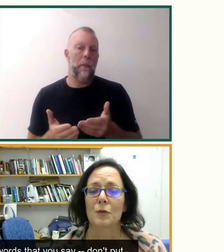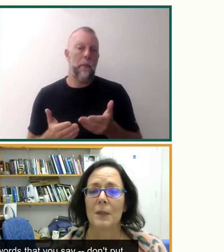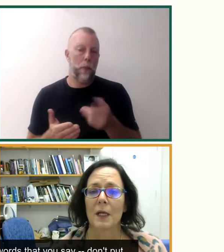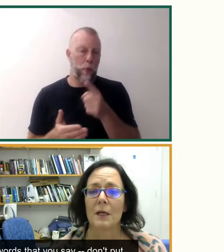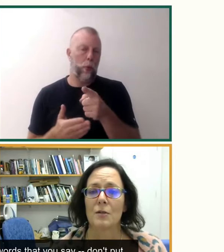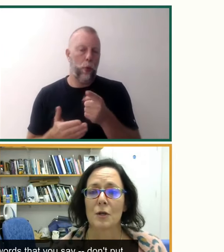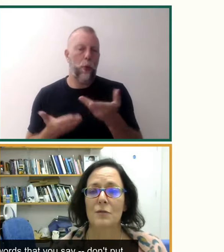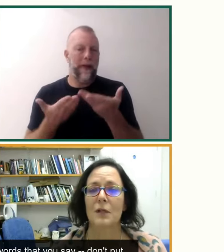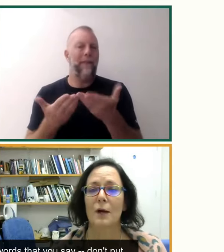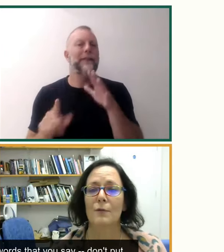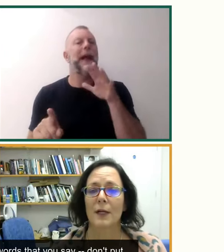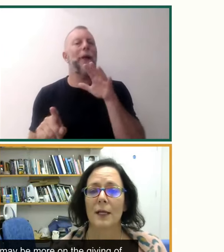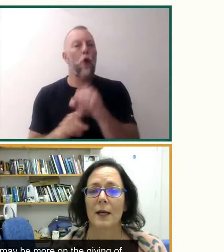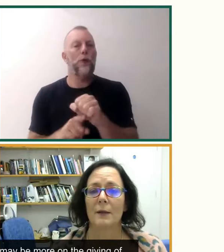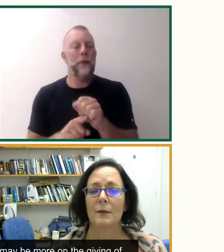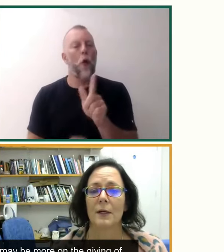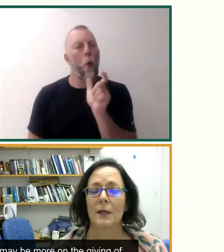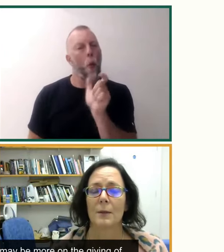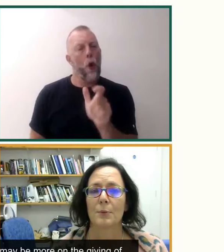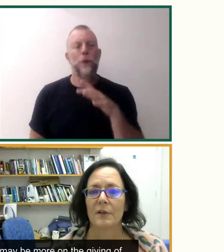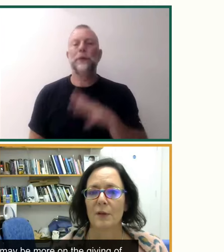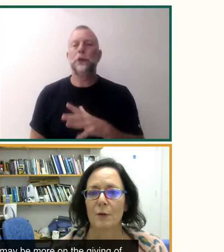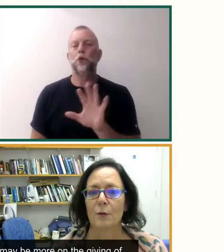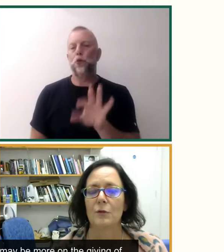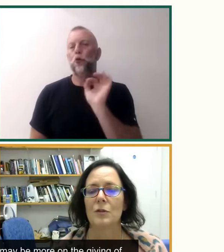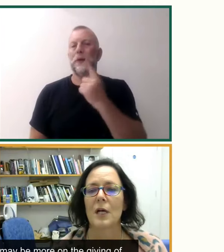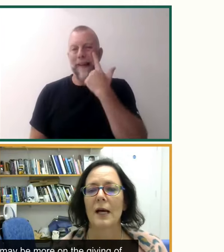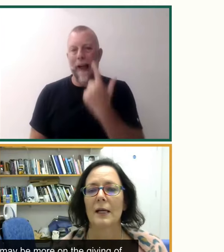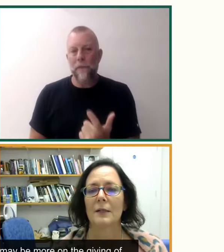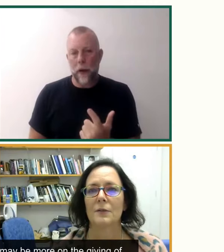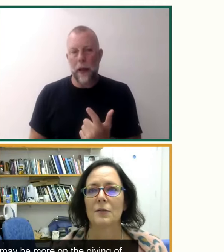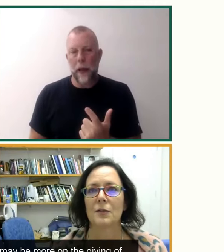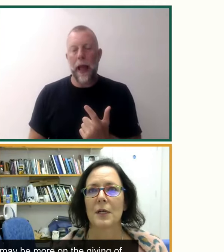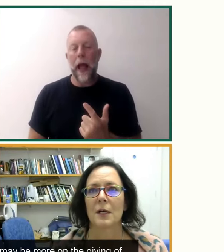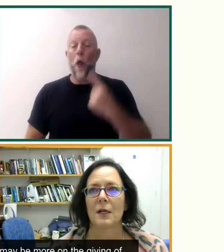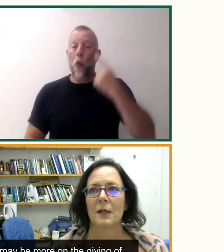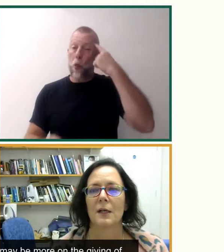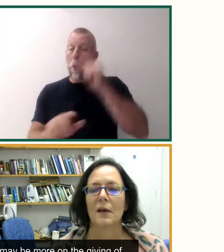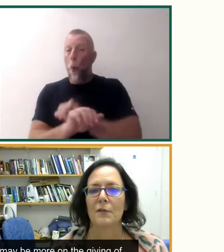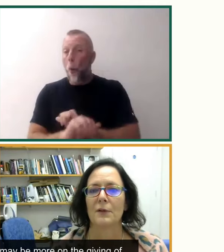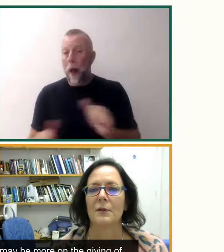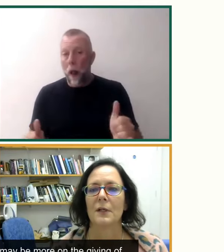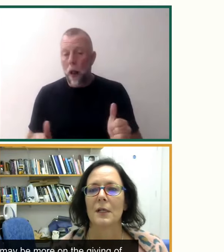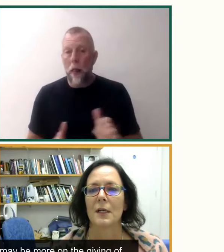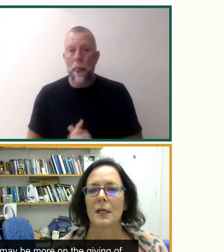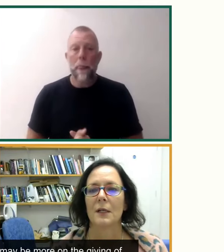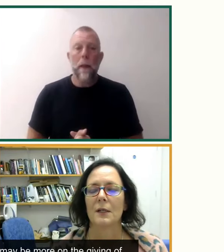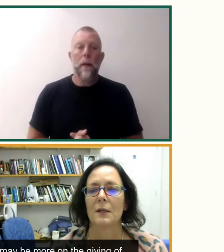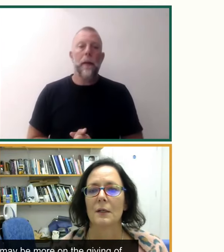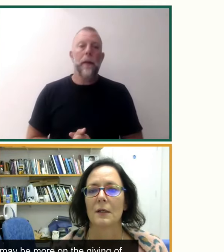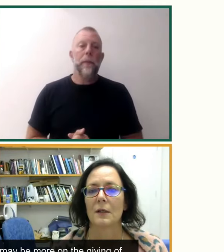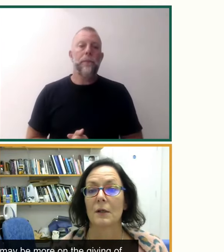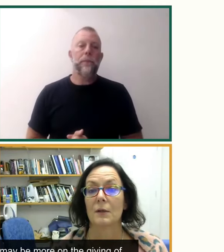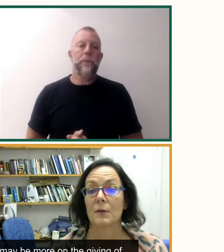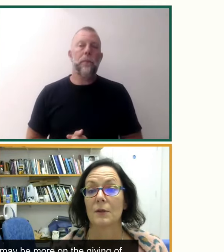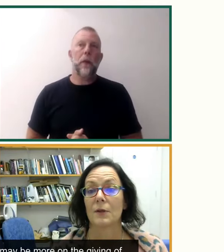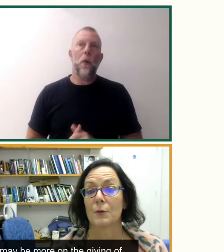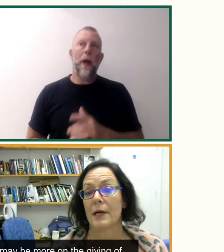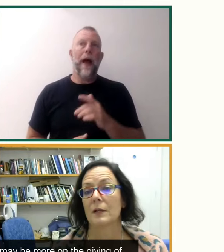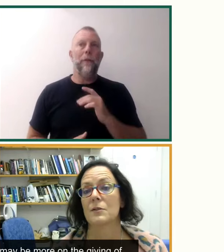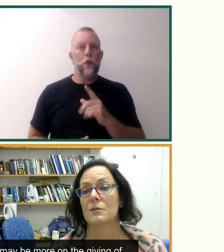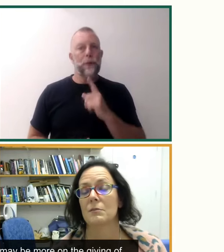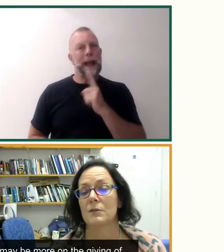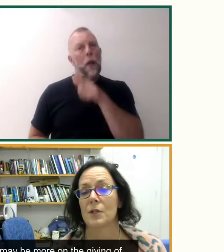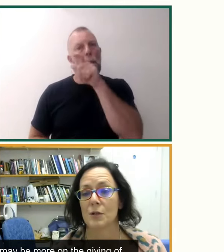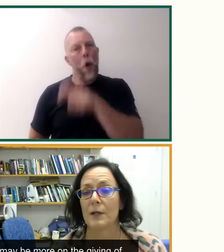Those words ought to be chosen carefully and pre-thought and given in